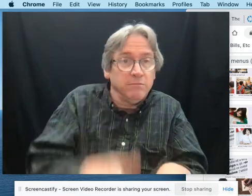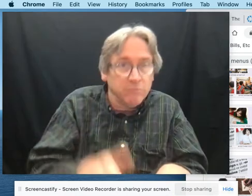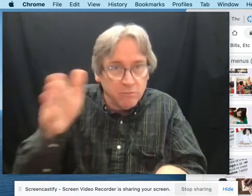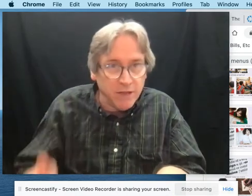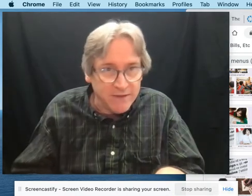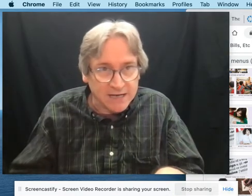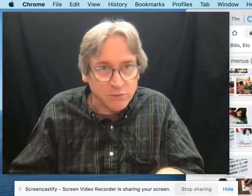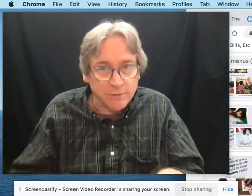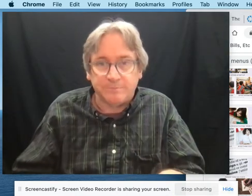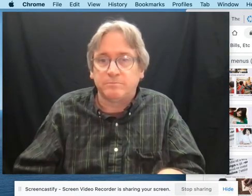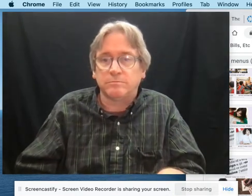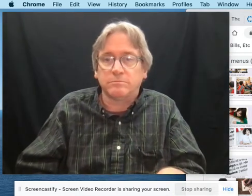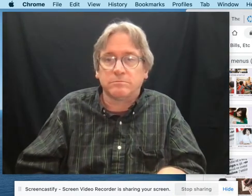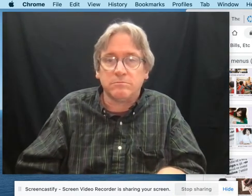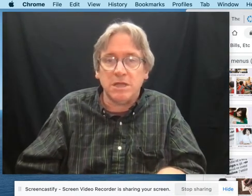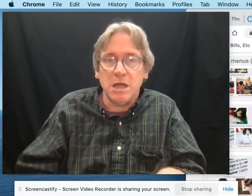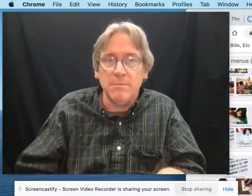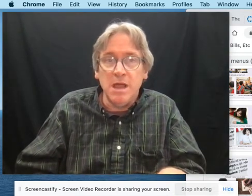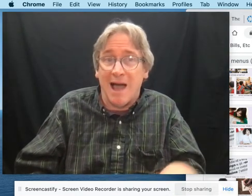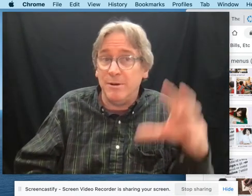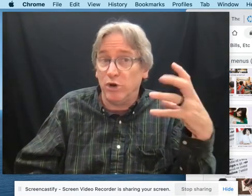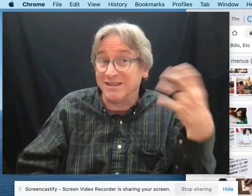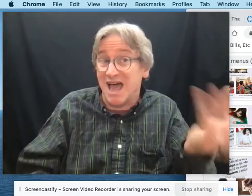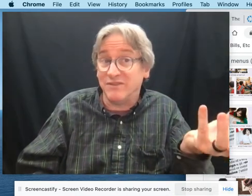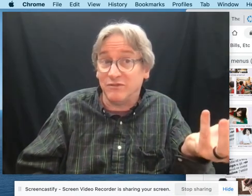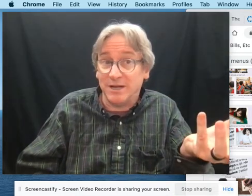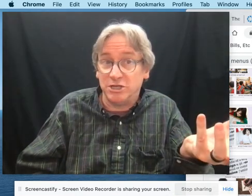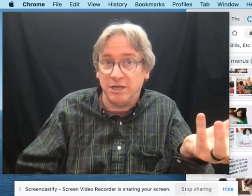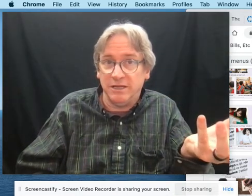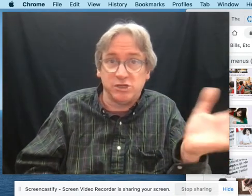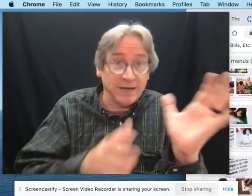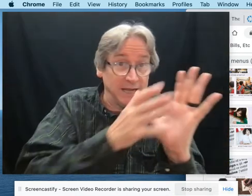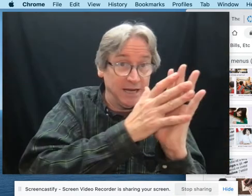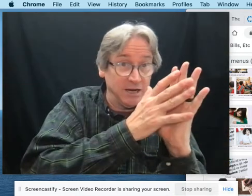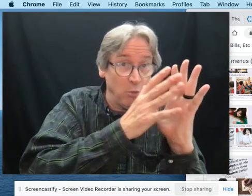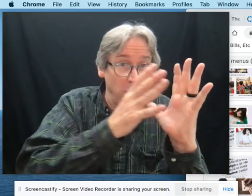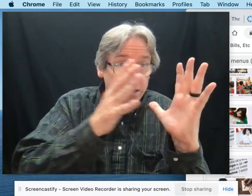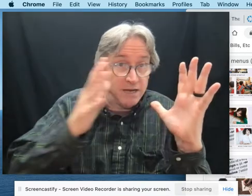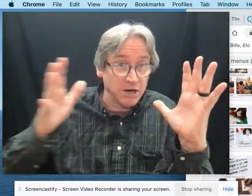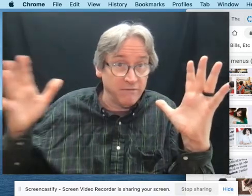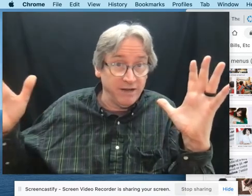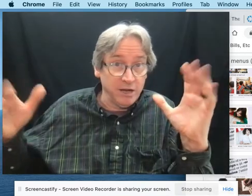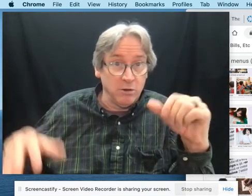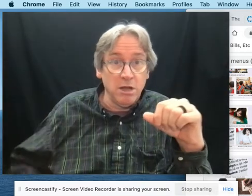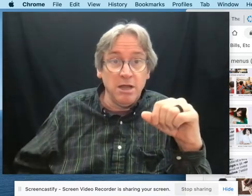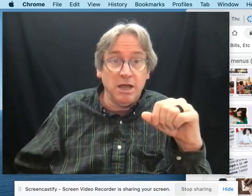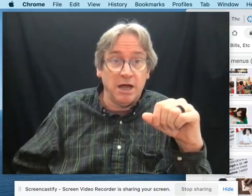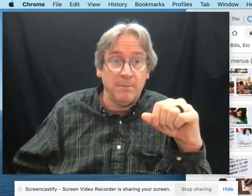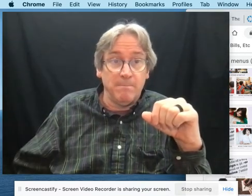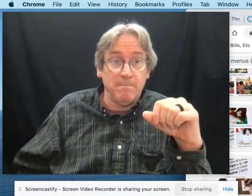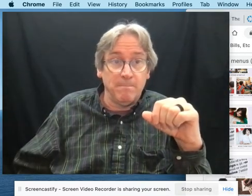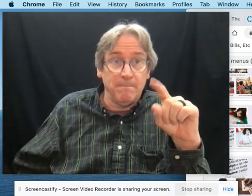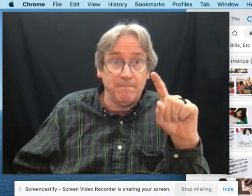then play the next one. I'm going to put a lot of information in these so I can get one entire video.